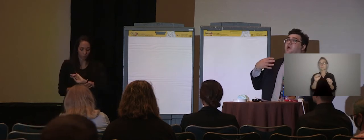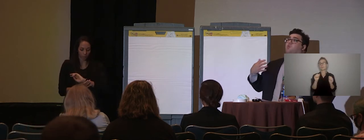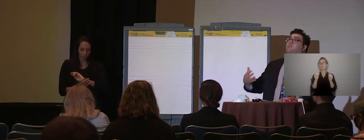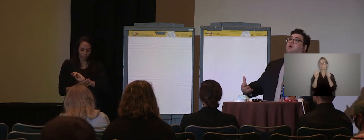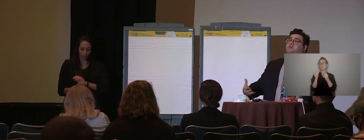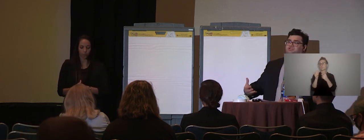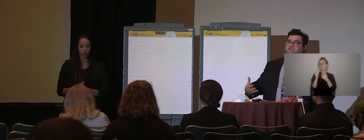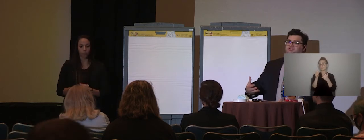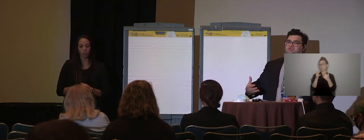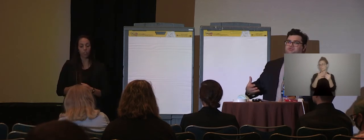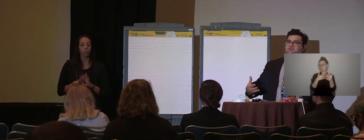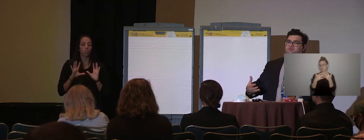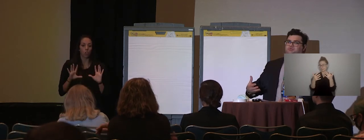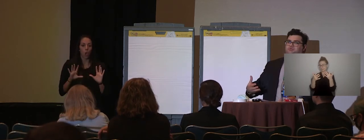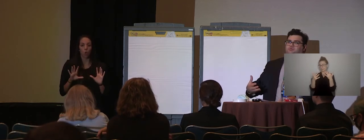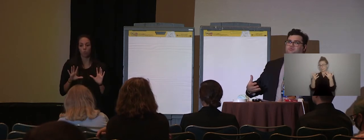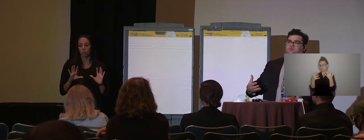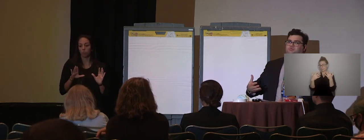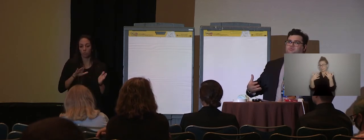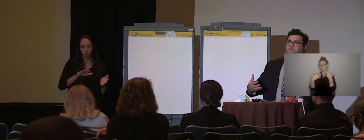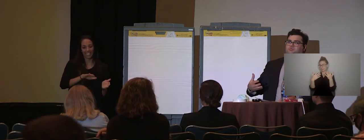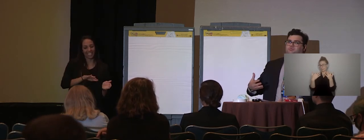despite